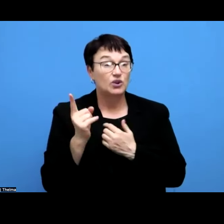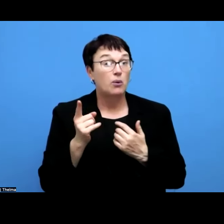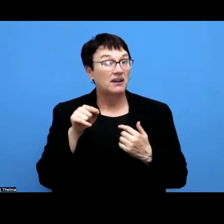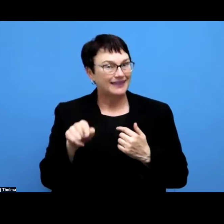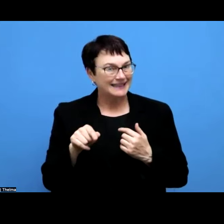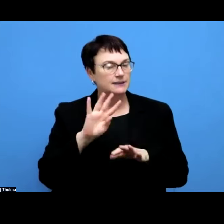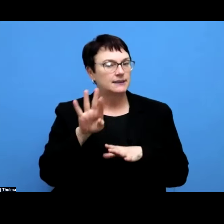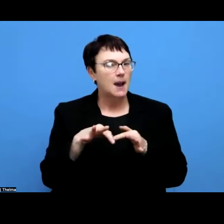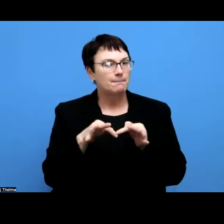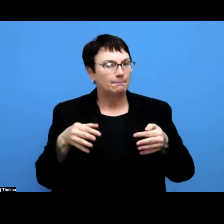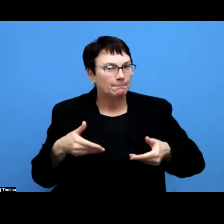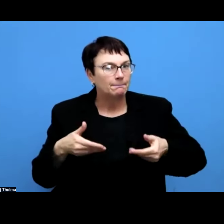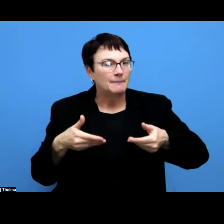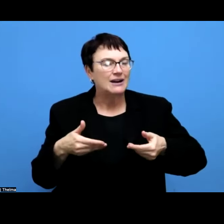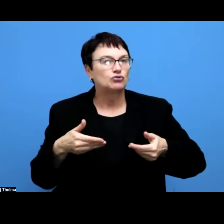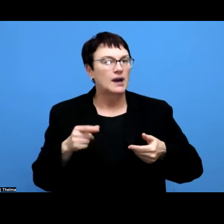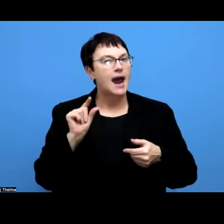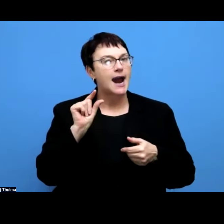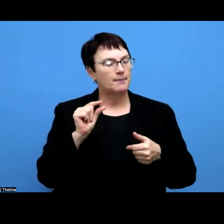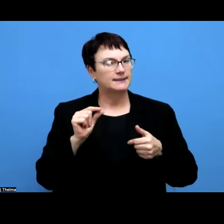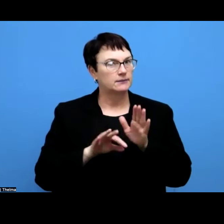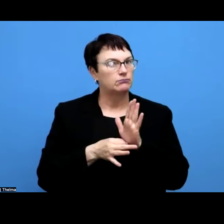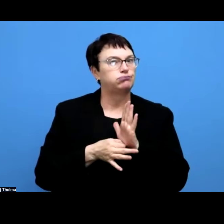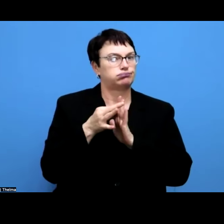and it is also catering for